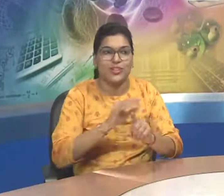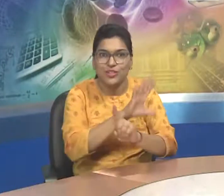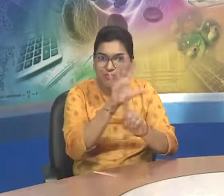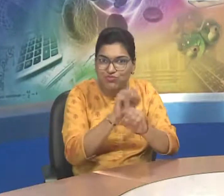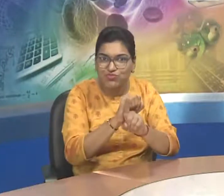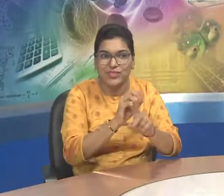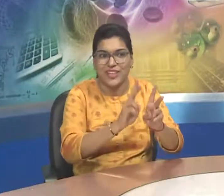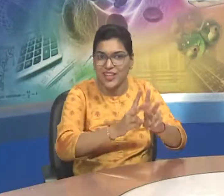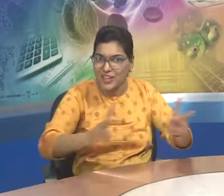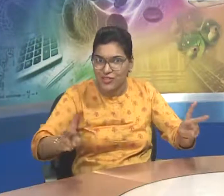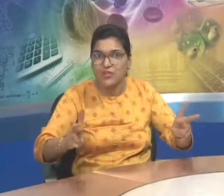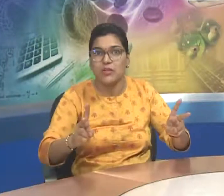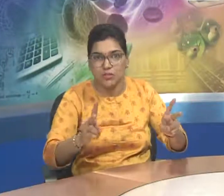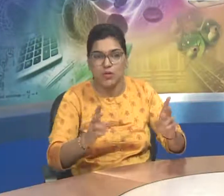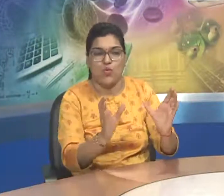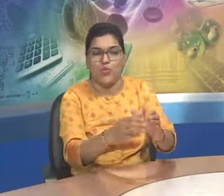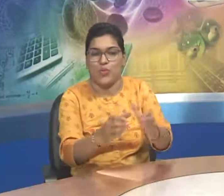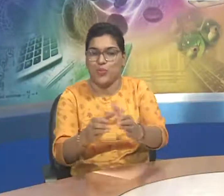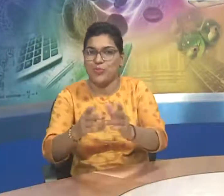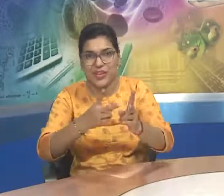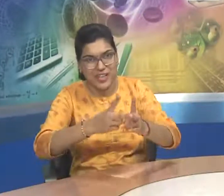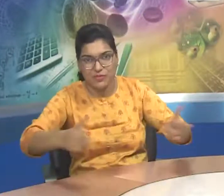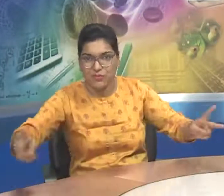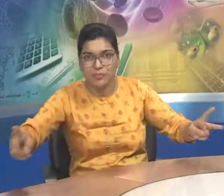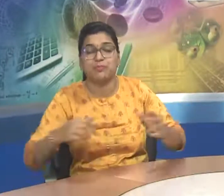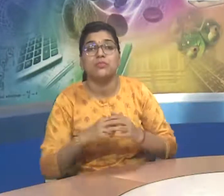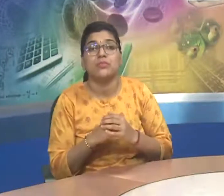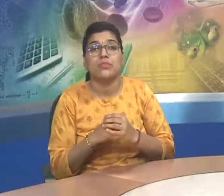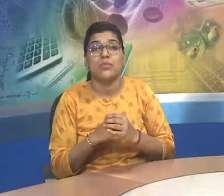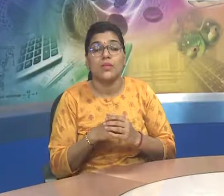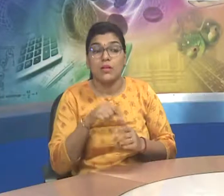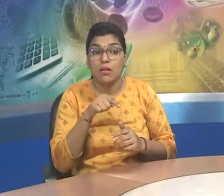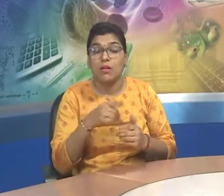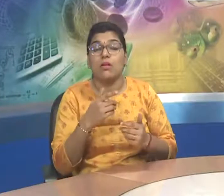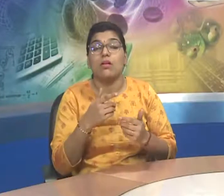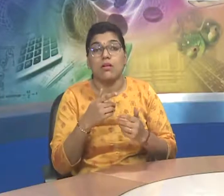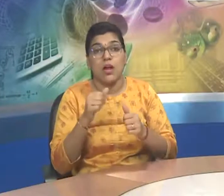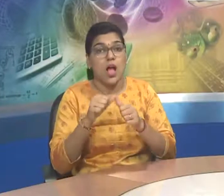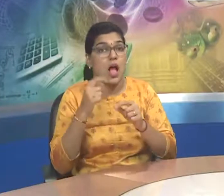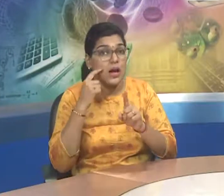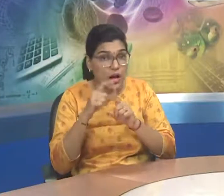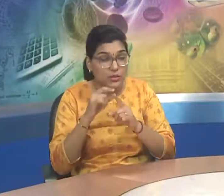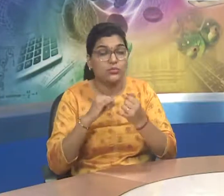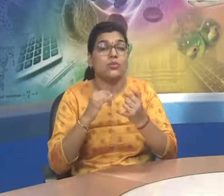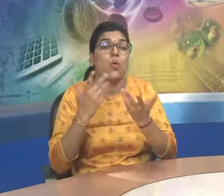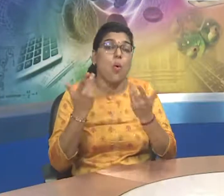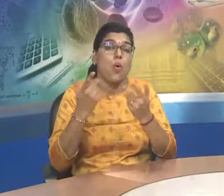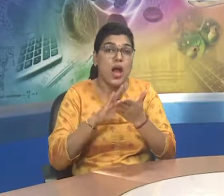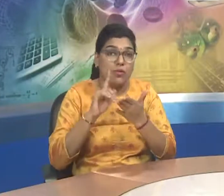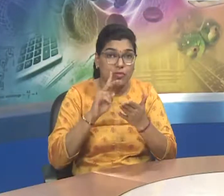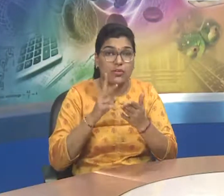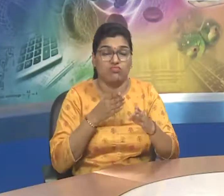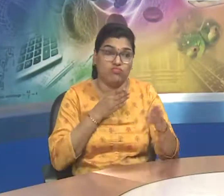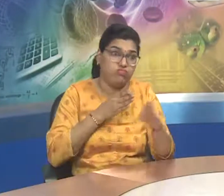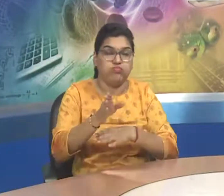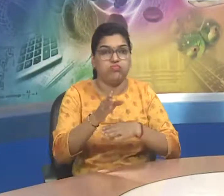the message for various socio-economic groups,